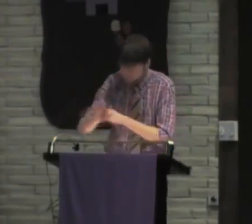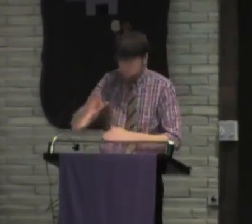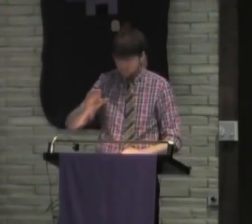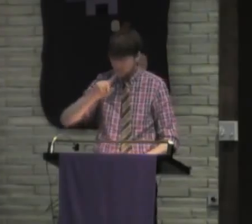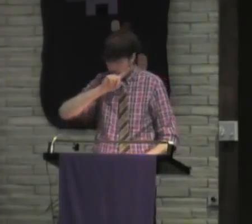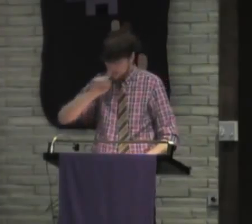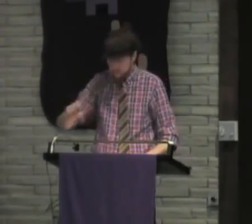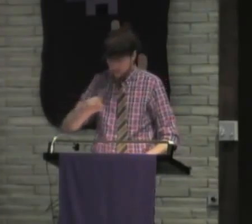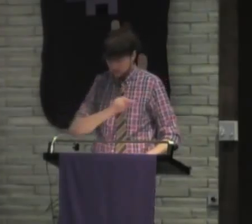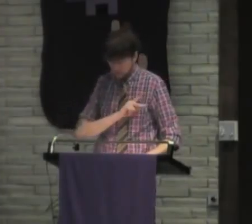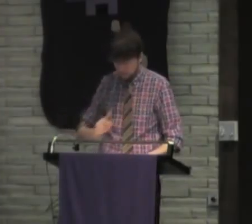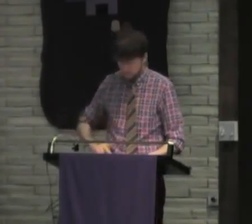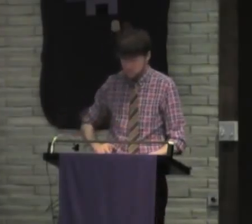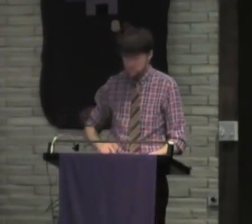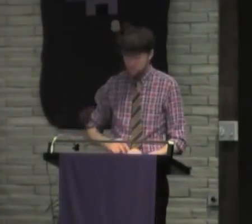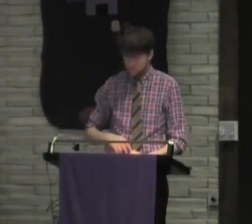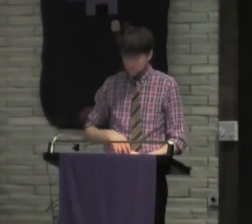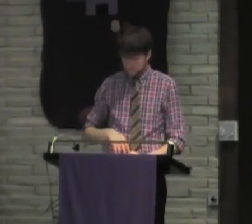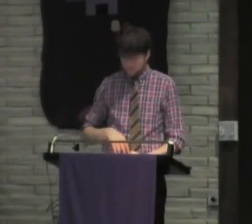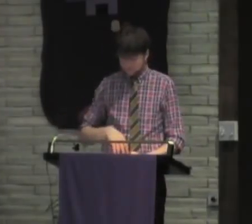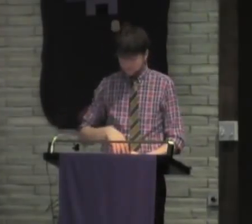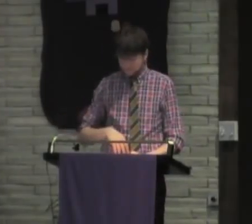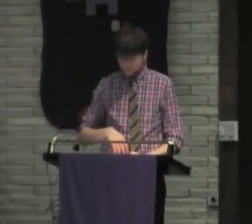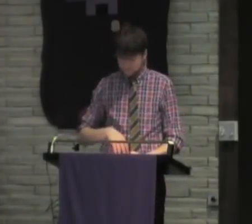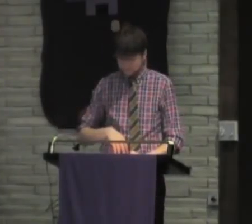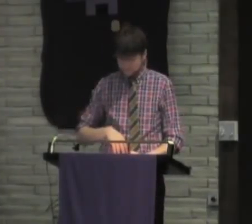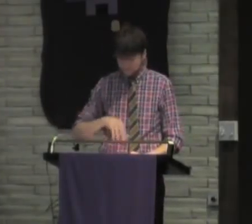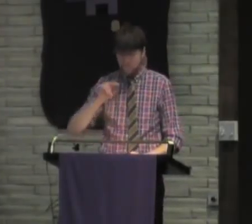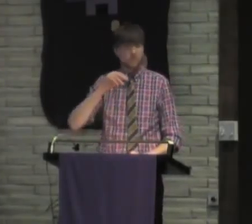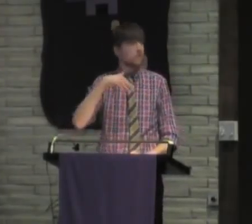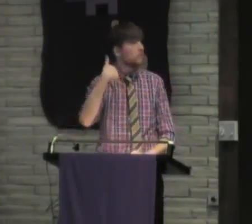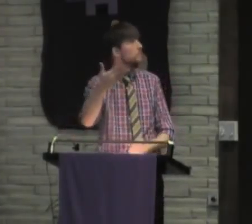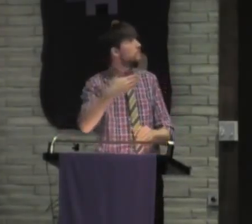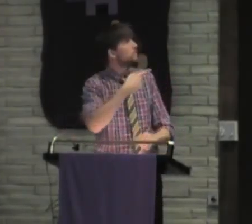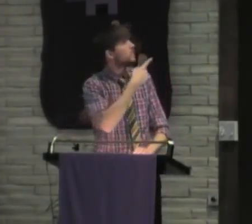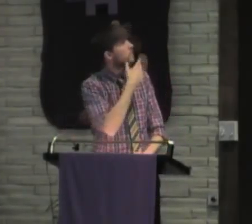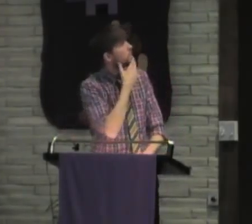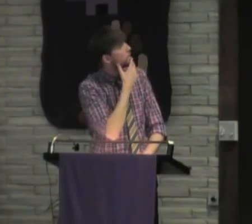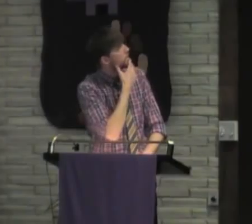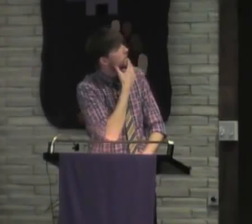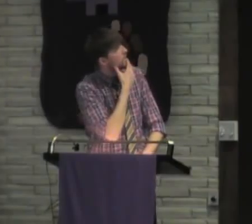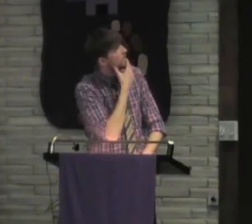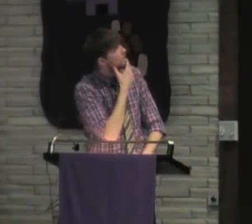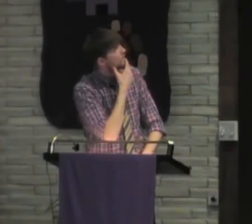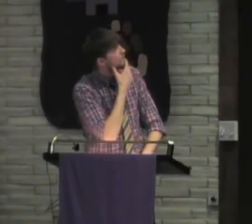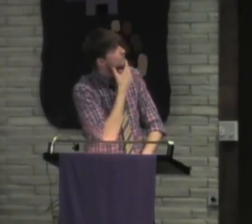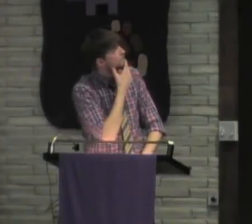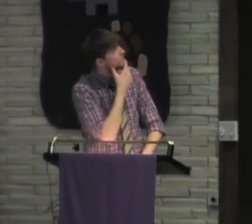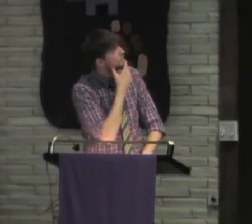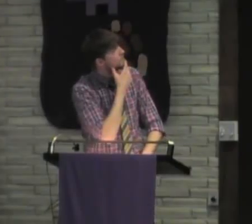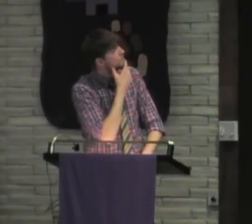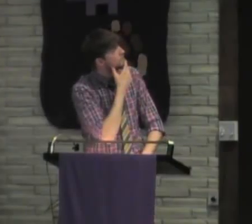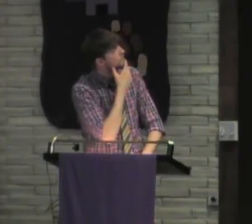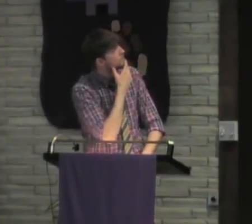ask. So he went in to the king. We got the next slide here.